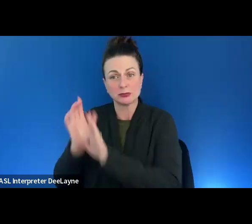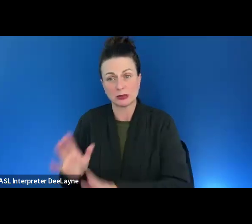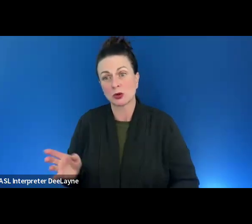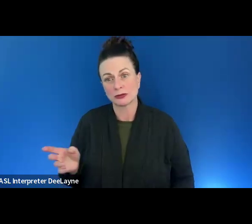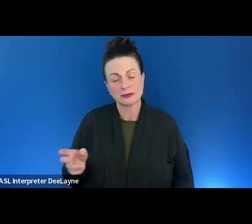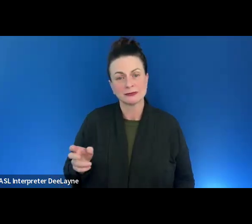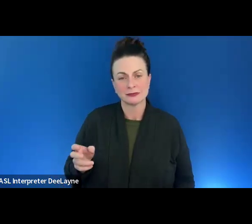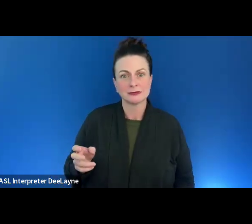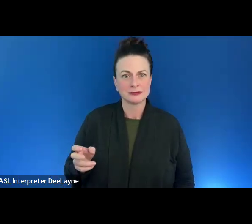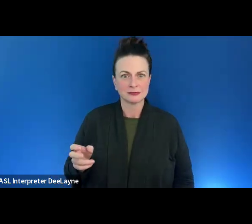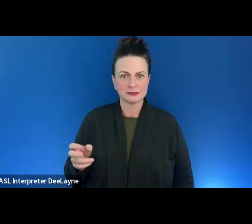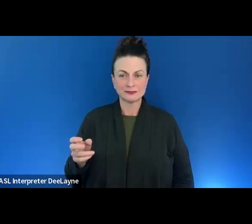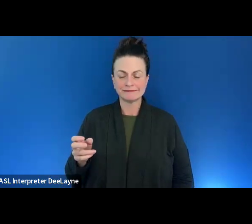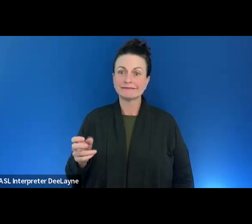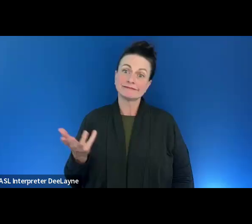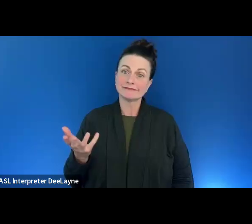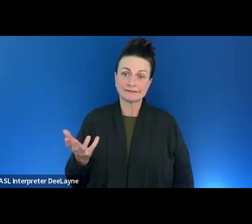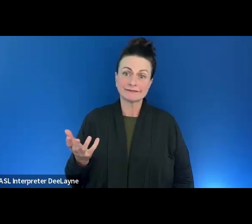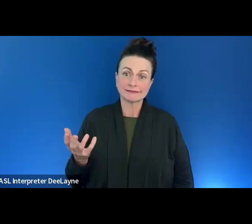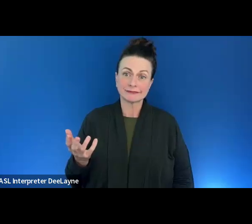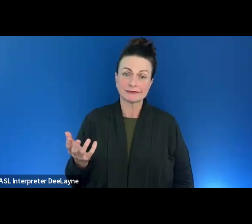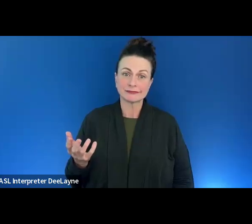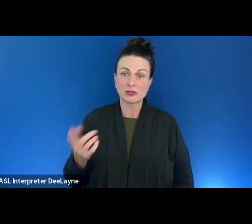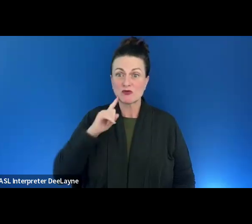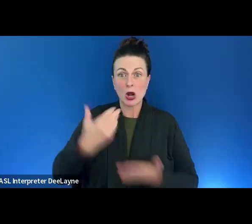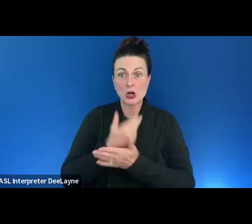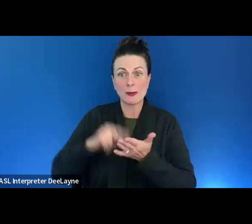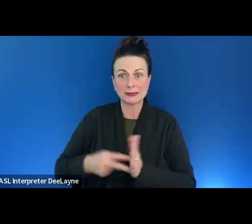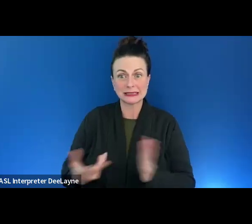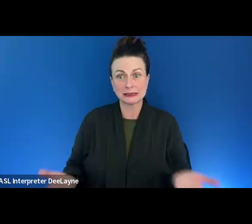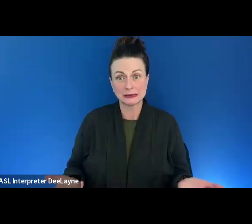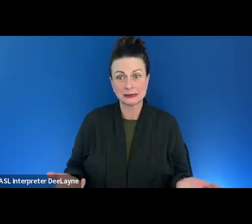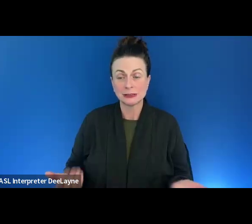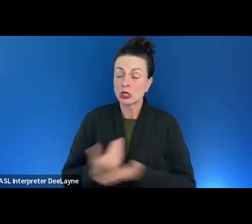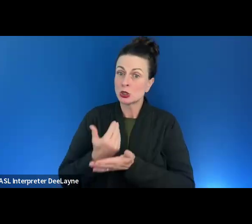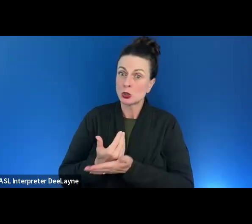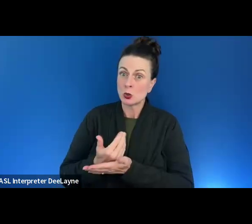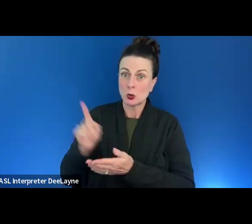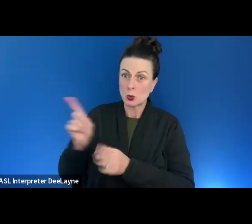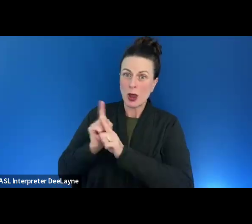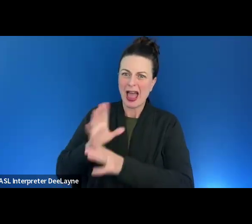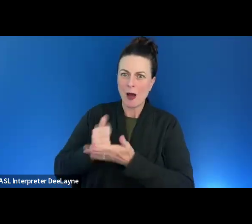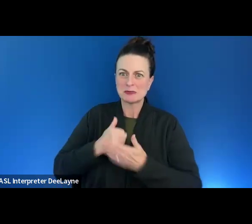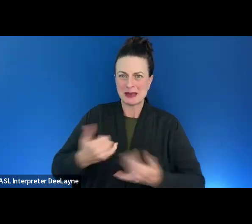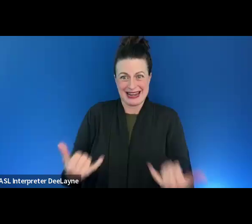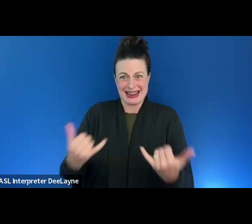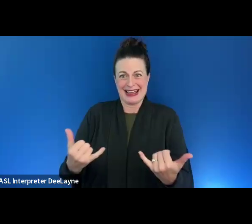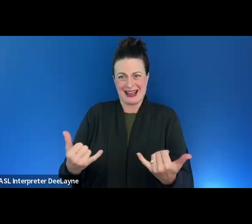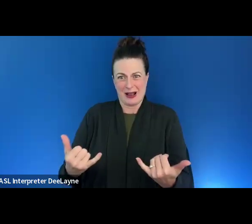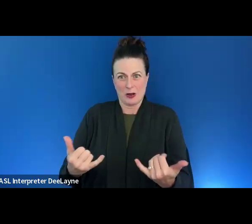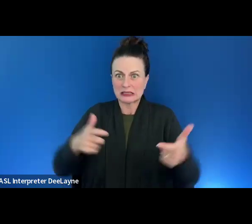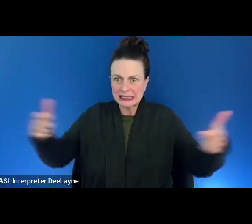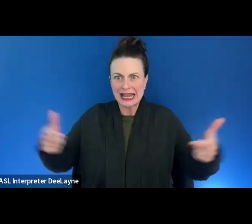changing, I keep saying counselors, changing mentors, and my new mentor really helps me where I'm at now, which has to do more